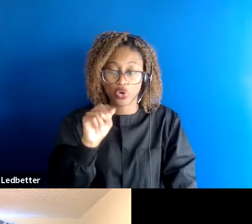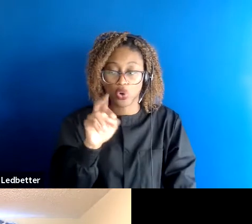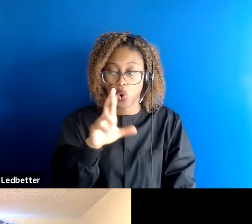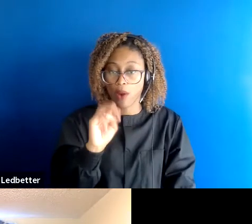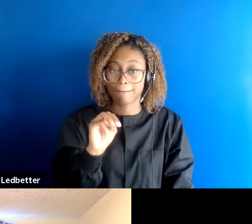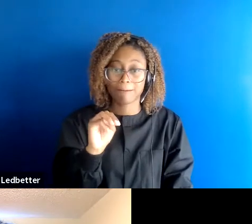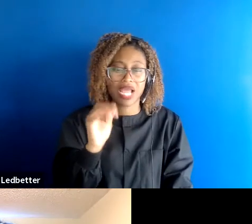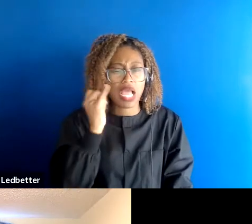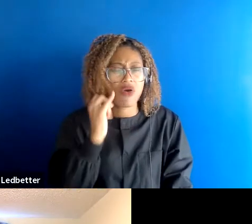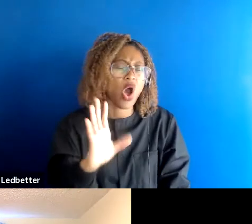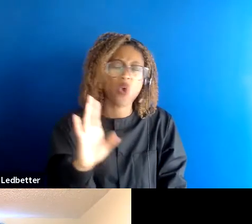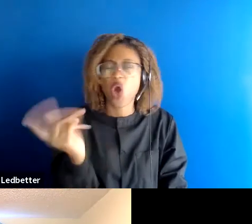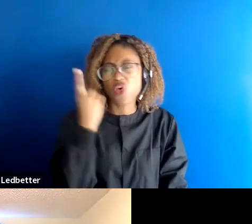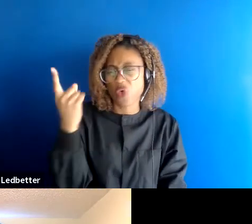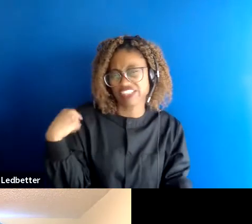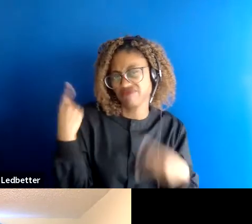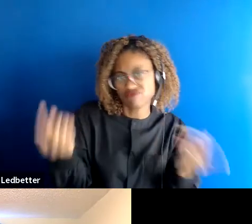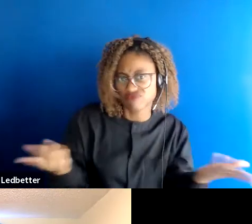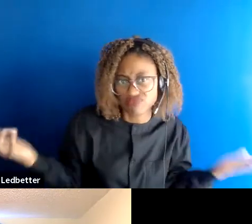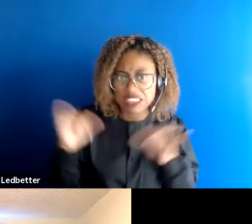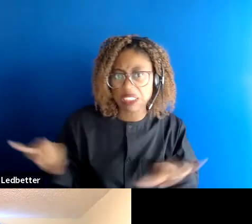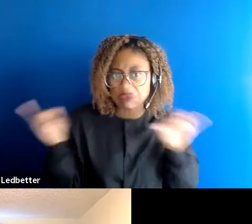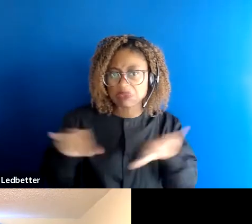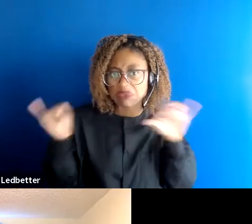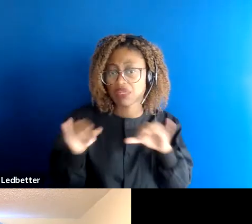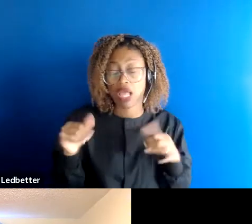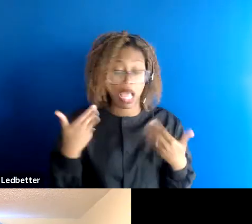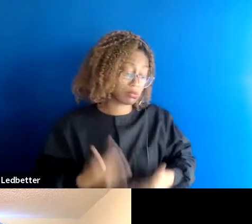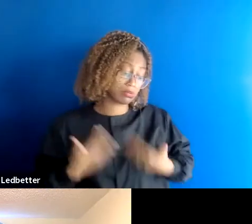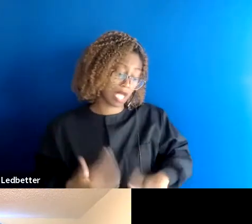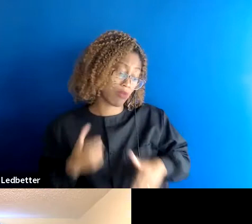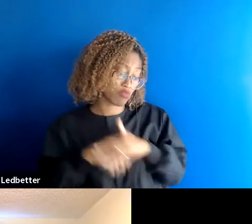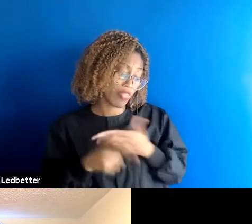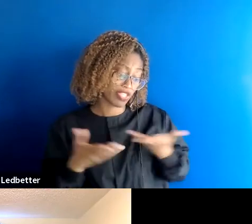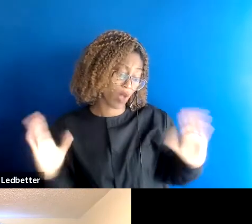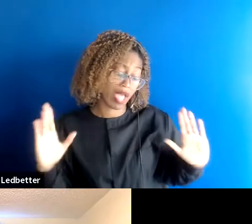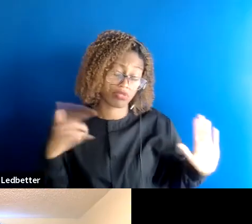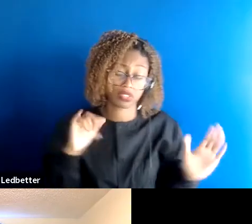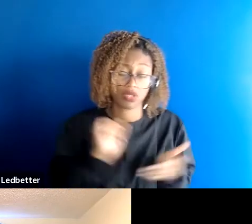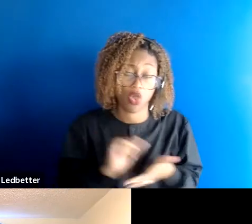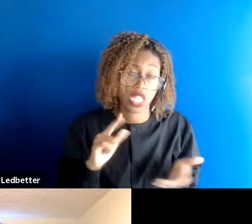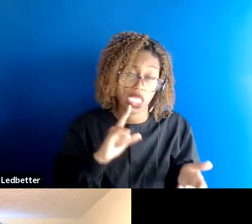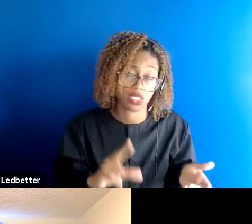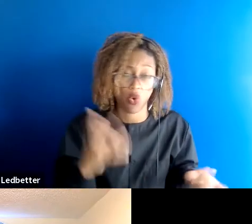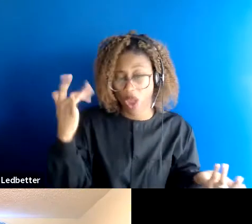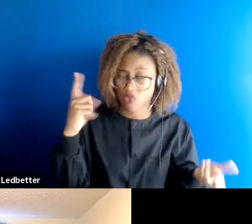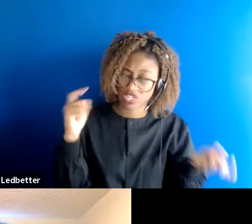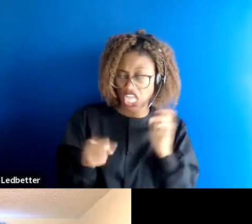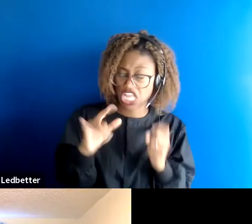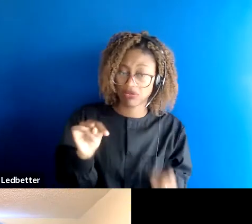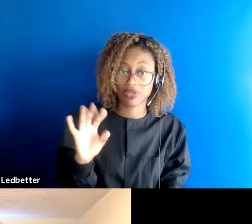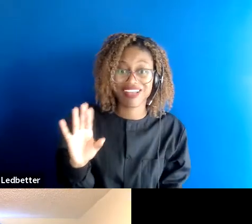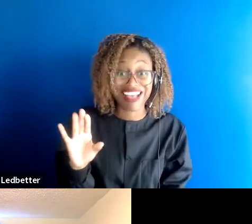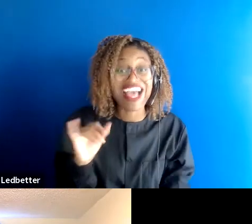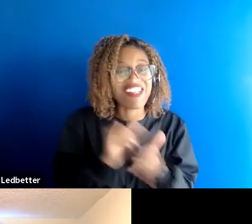someone's like, well, that's the way it's always been, or well, this is how this is what it was, I don't know why y'all want to change it. That's usually